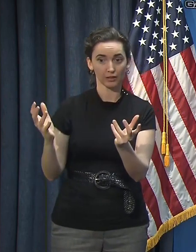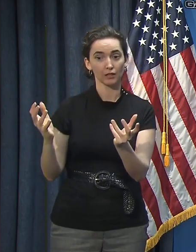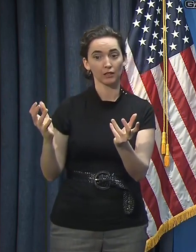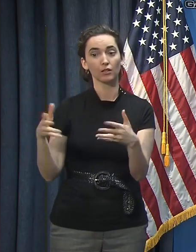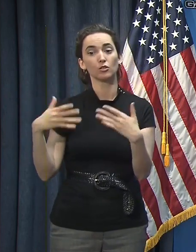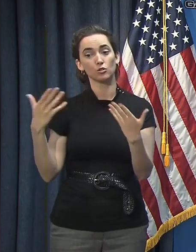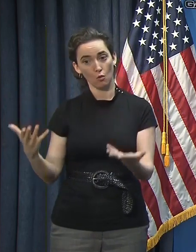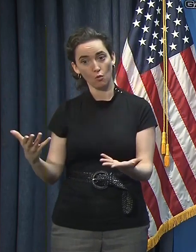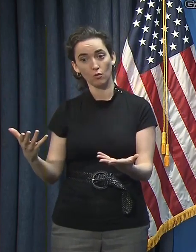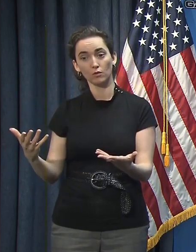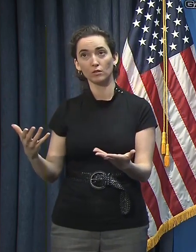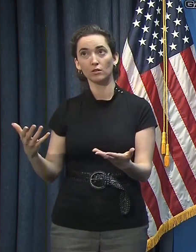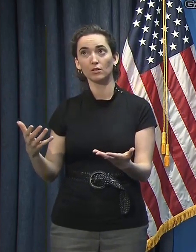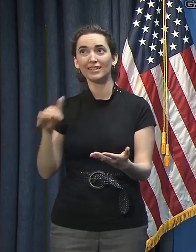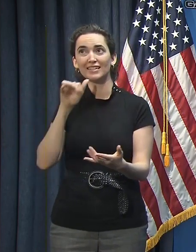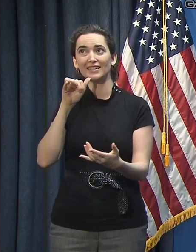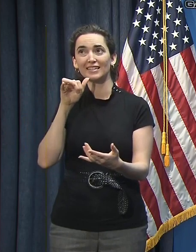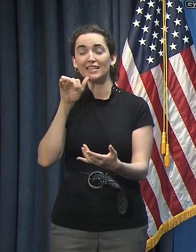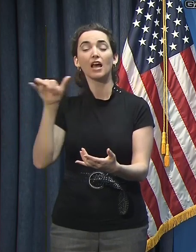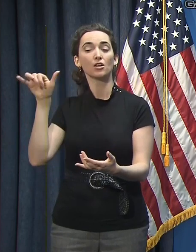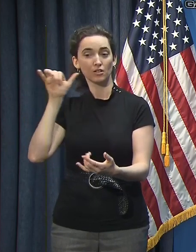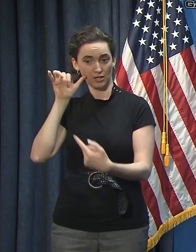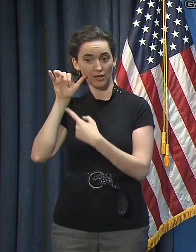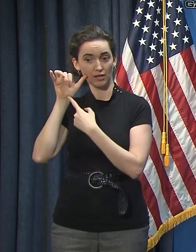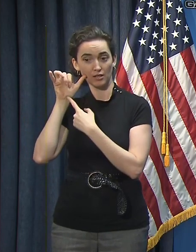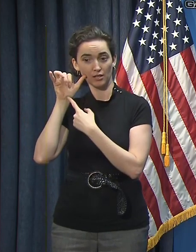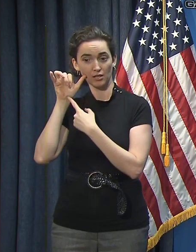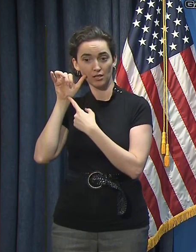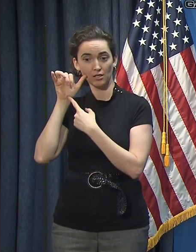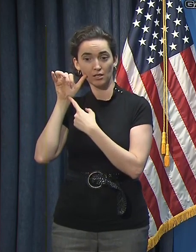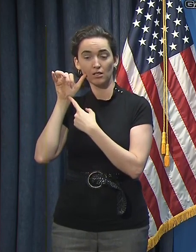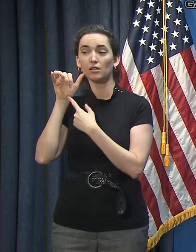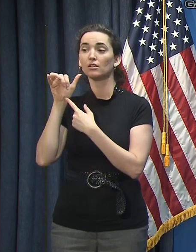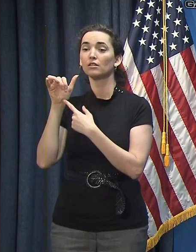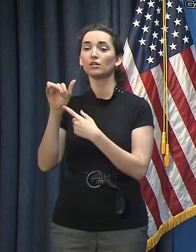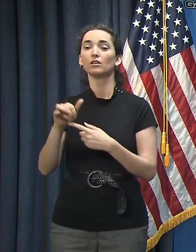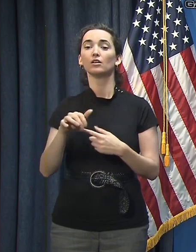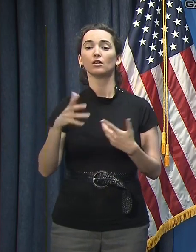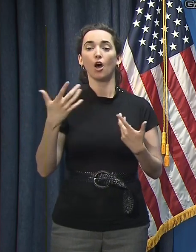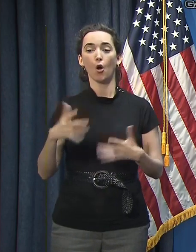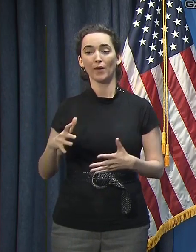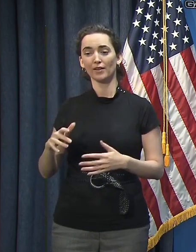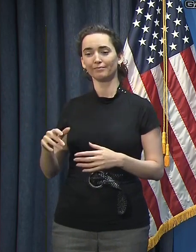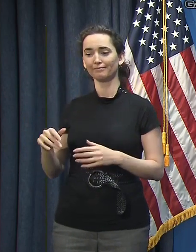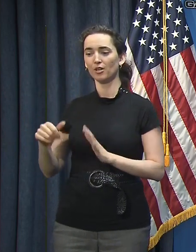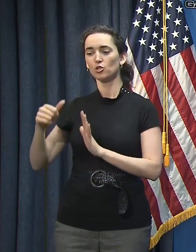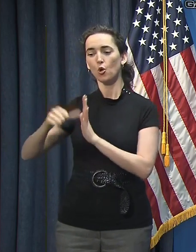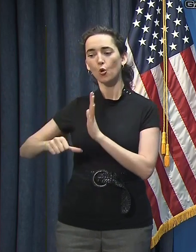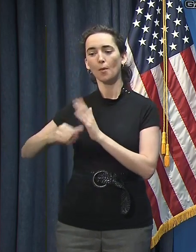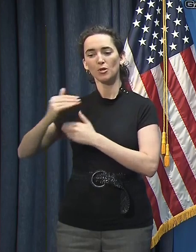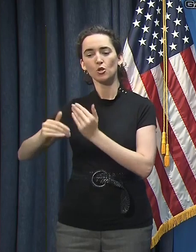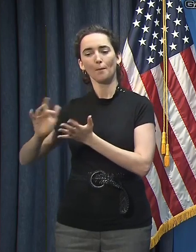again, yesterday we had reopened the non-emergency medical and surgical procedures. We